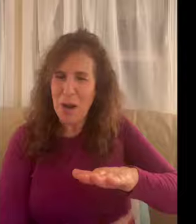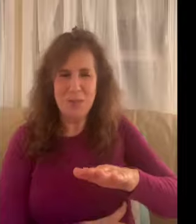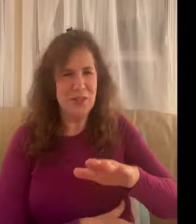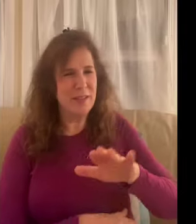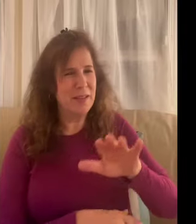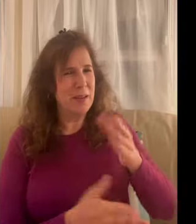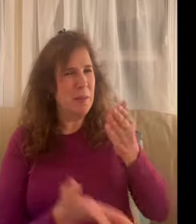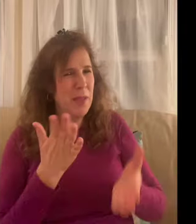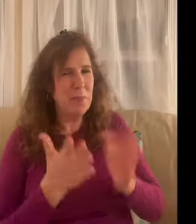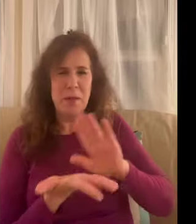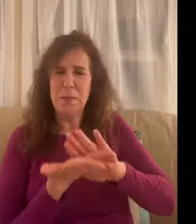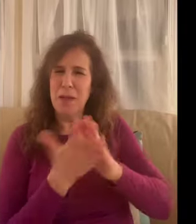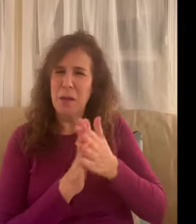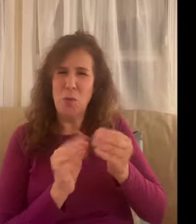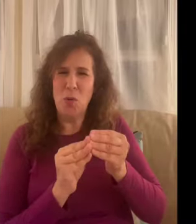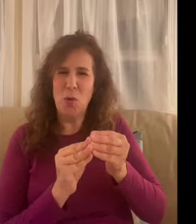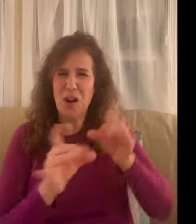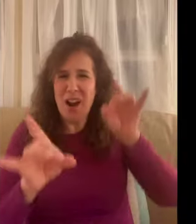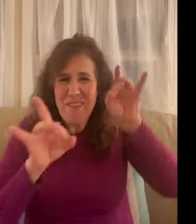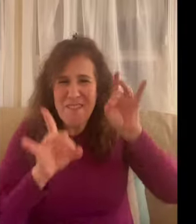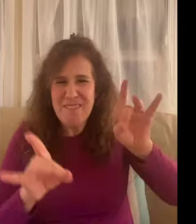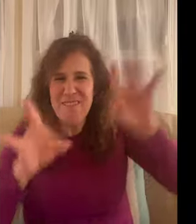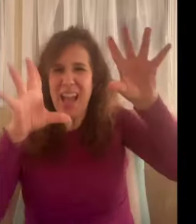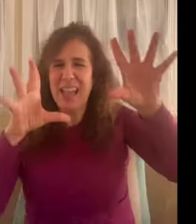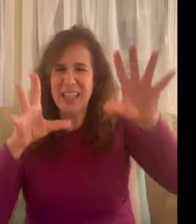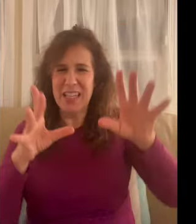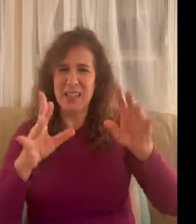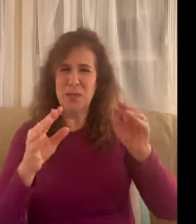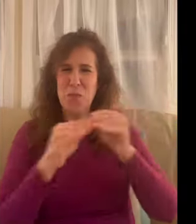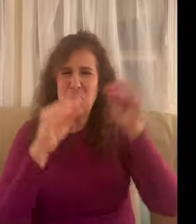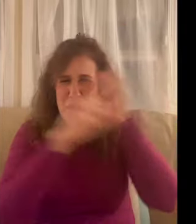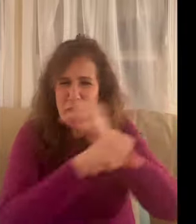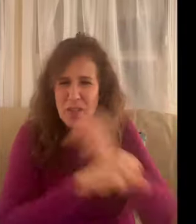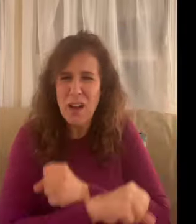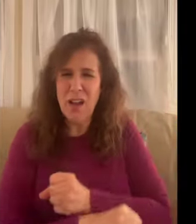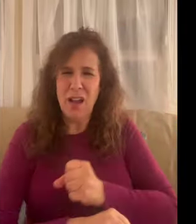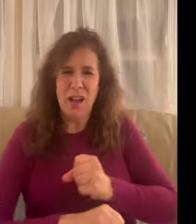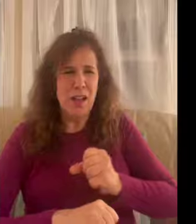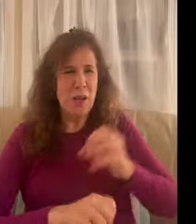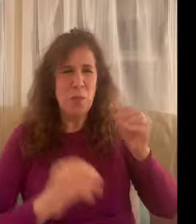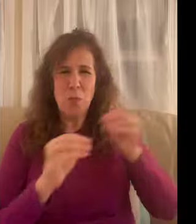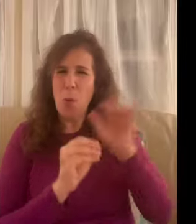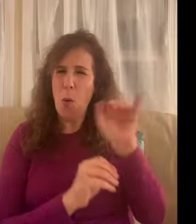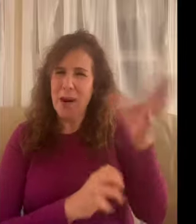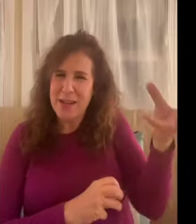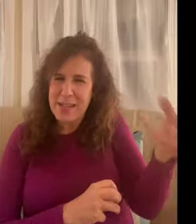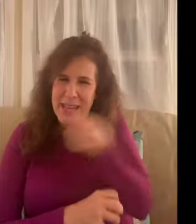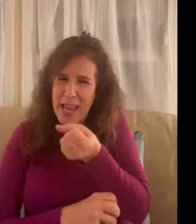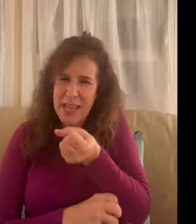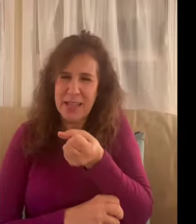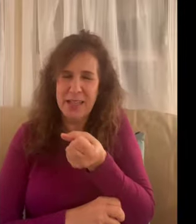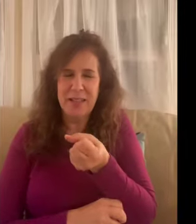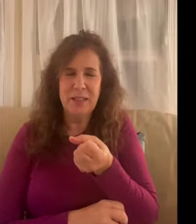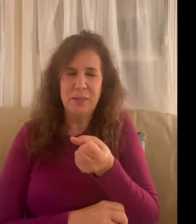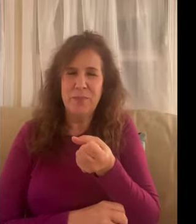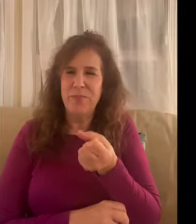violent, more of a takers. The way we kind of see them today doesn't mean that is how they always were. The fact